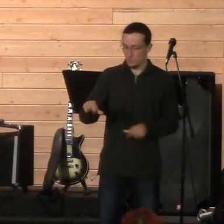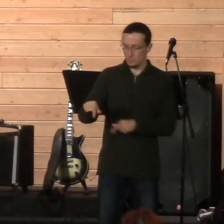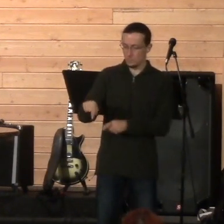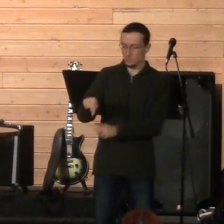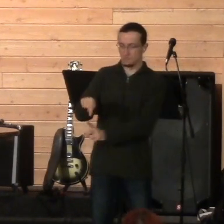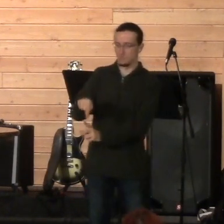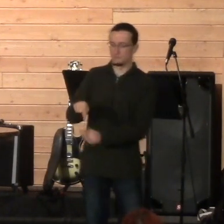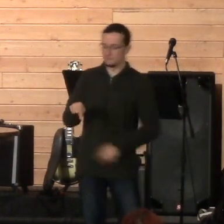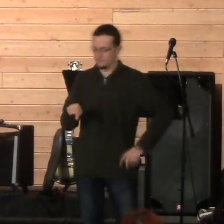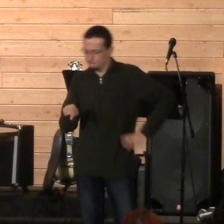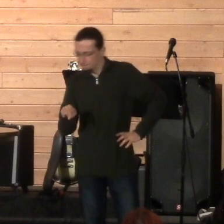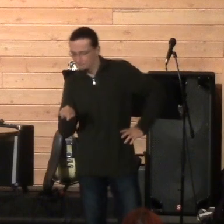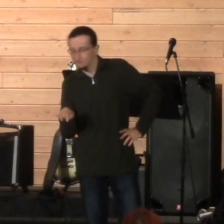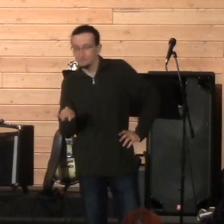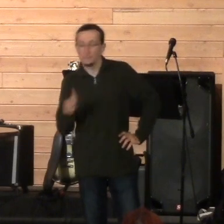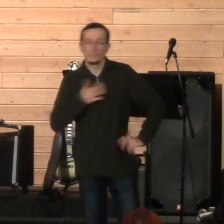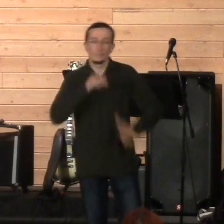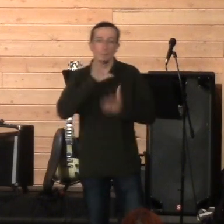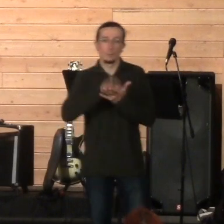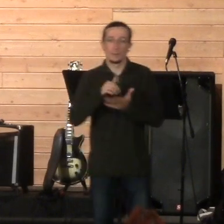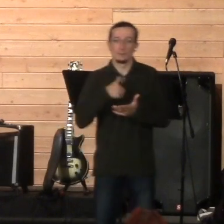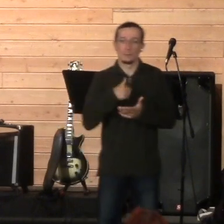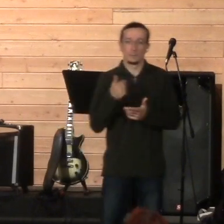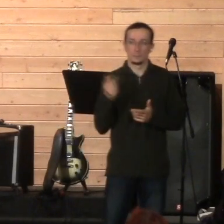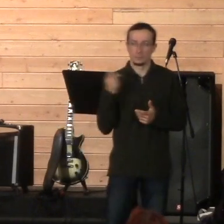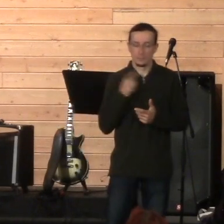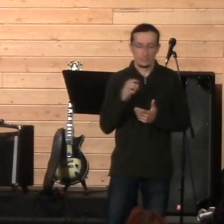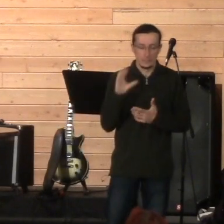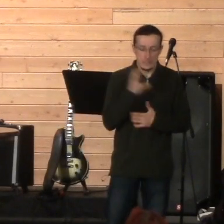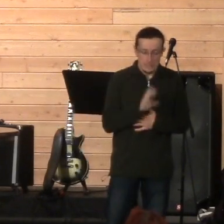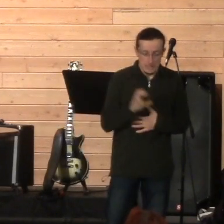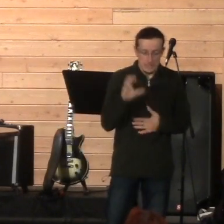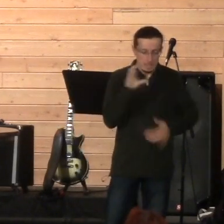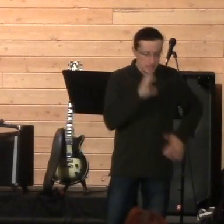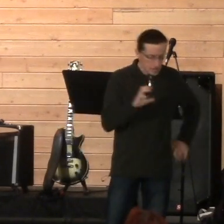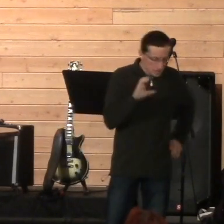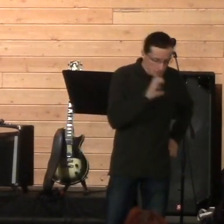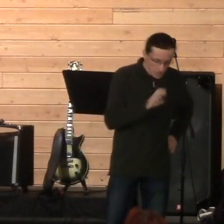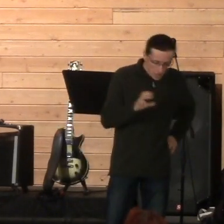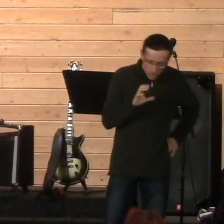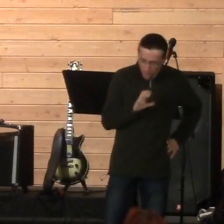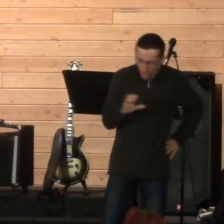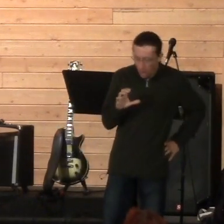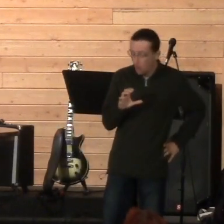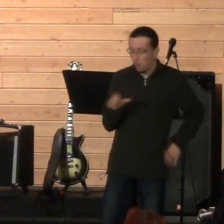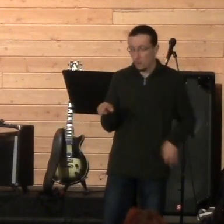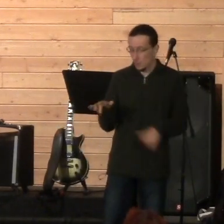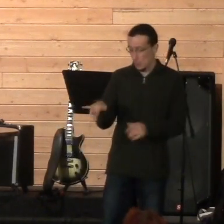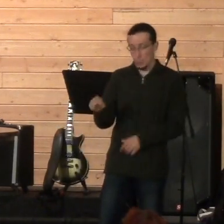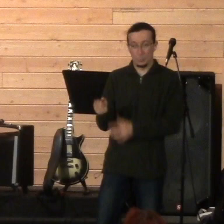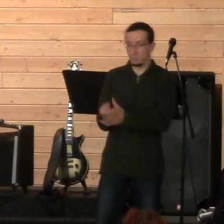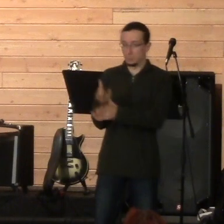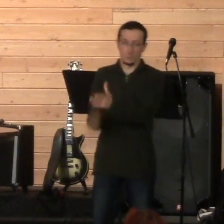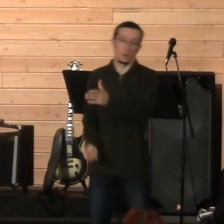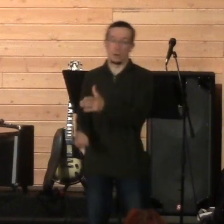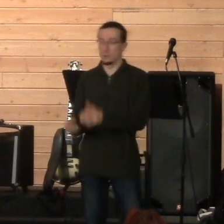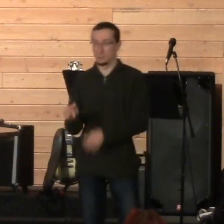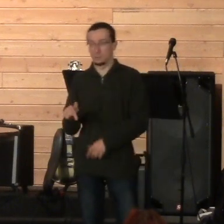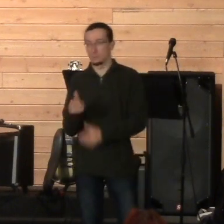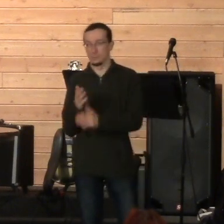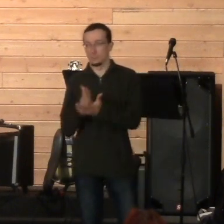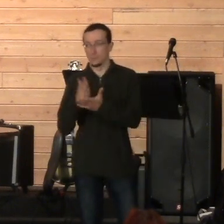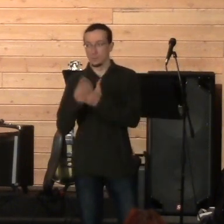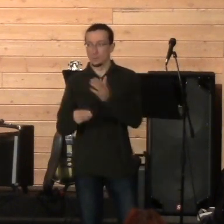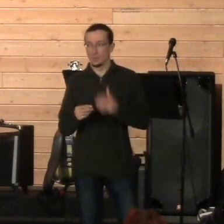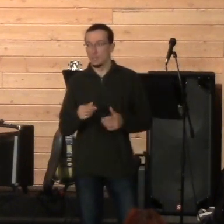And I kind of, you know, my wife and I, we looked all around for this edge piece, and it was just gone, right? It's gone. And